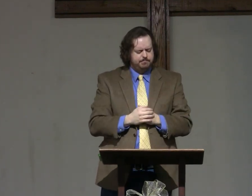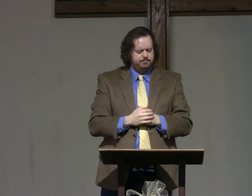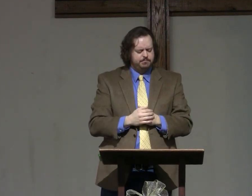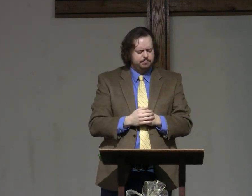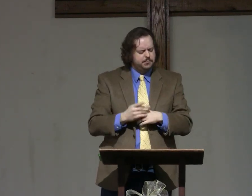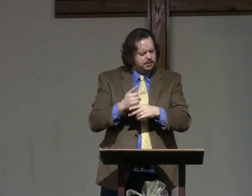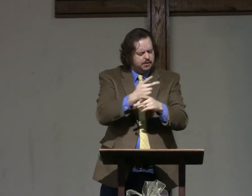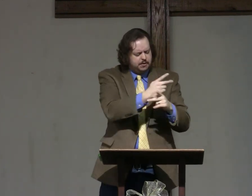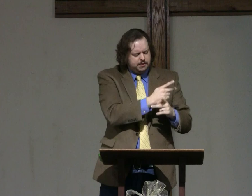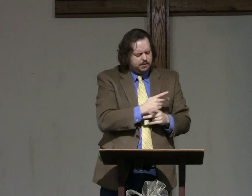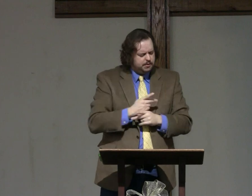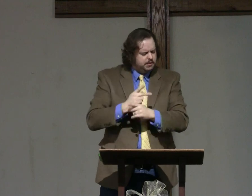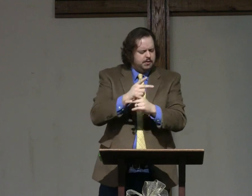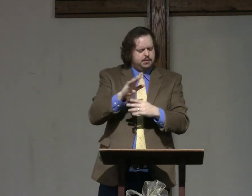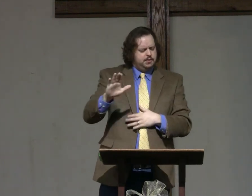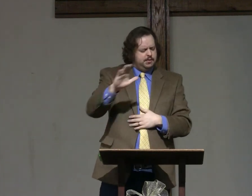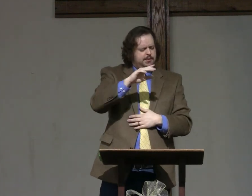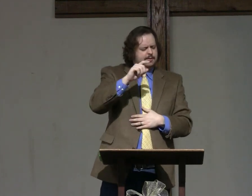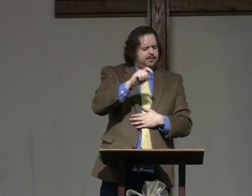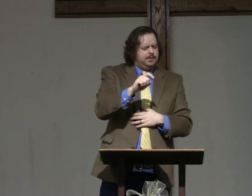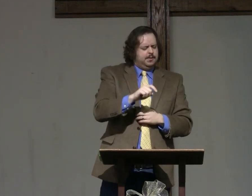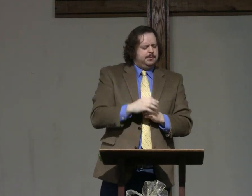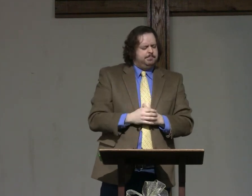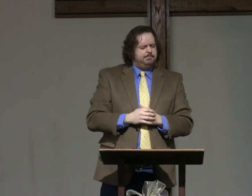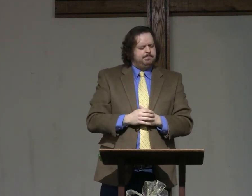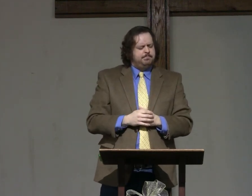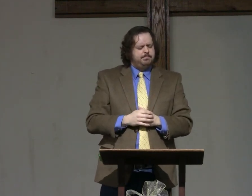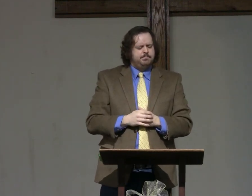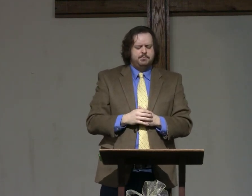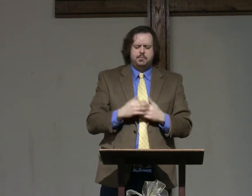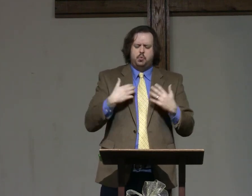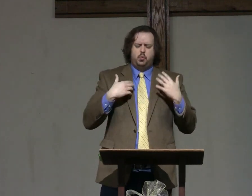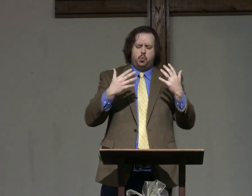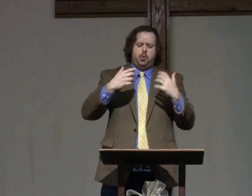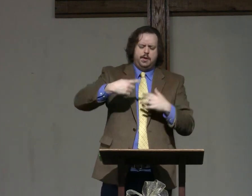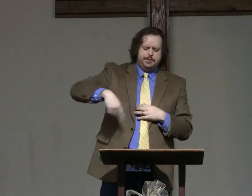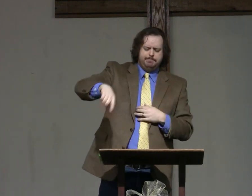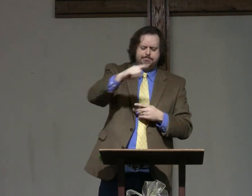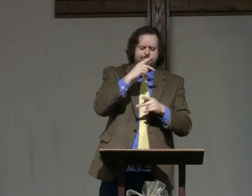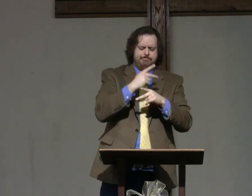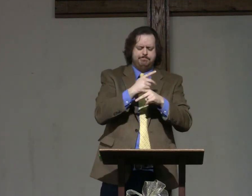a second chance and heal us. Watch over our needs.